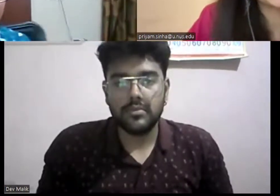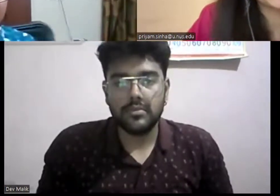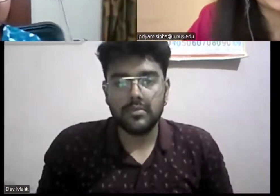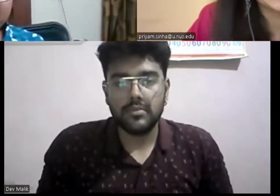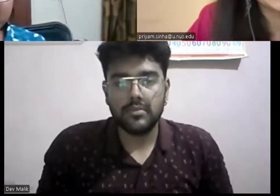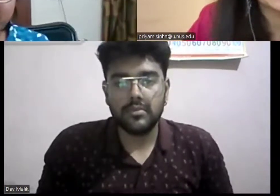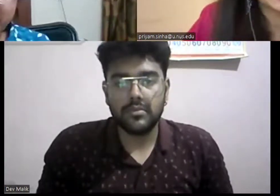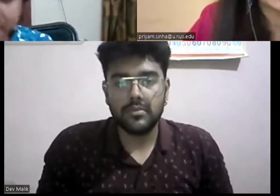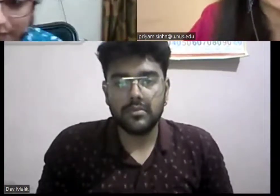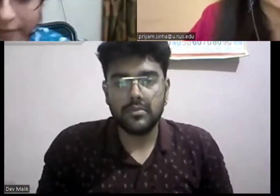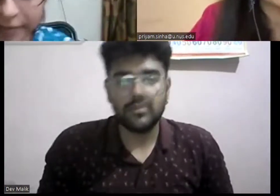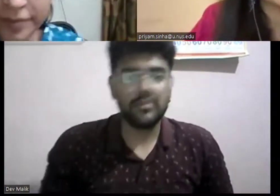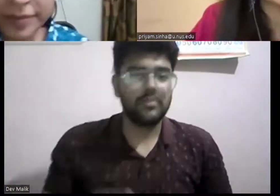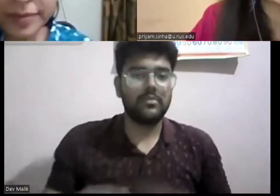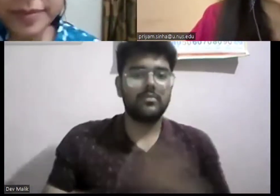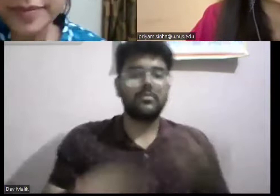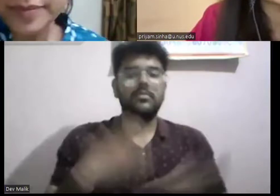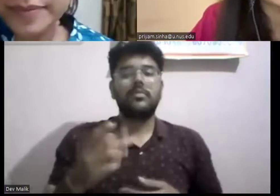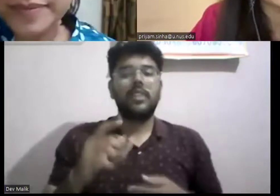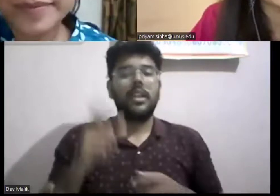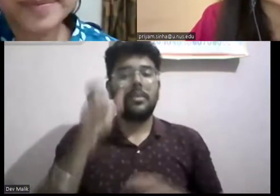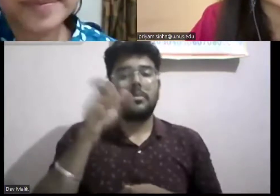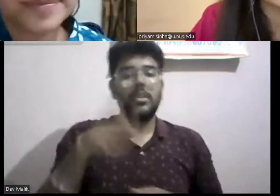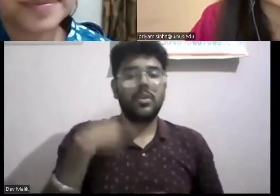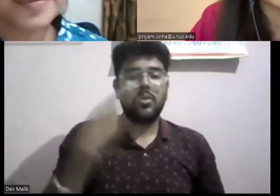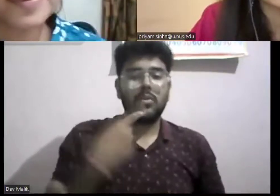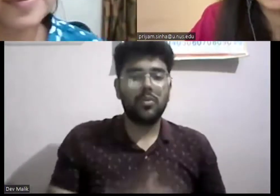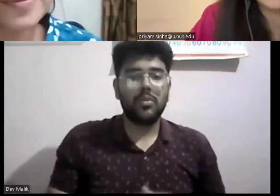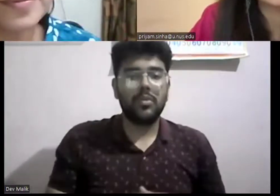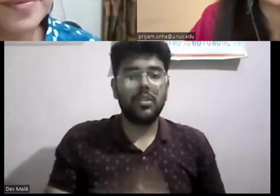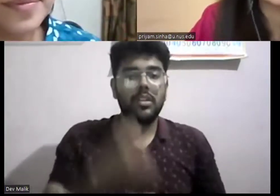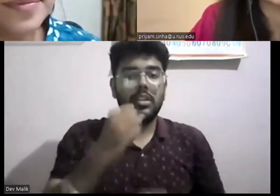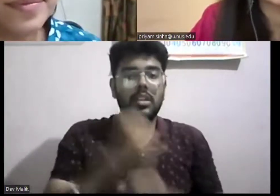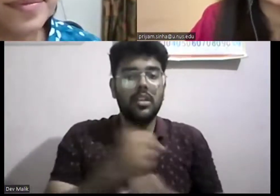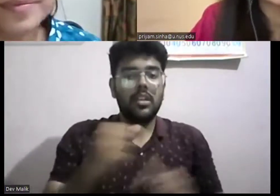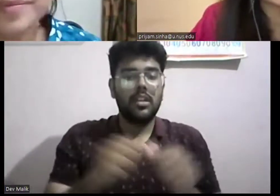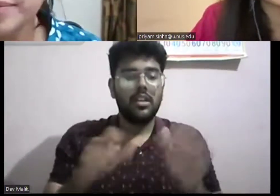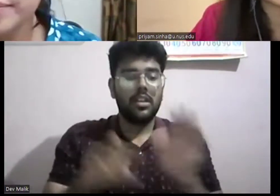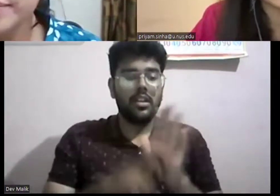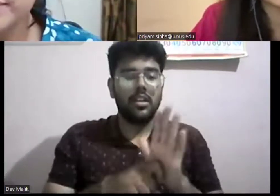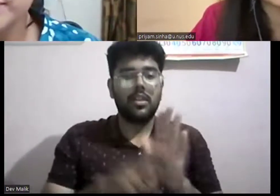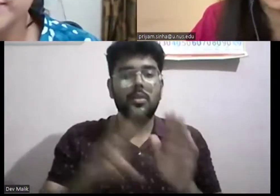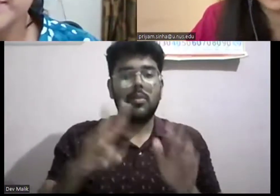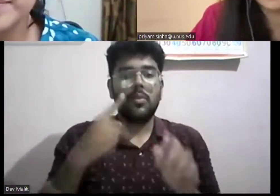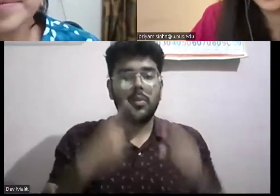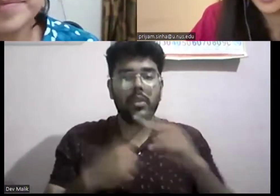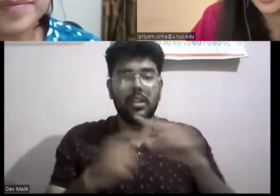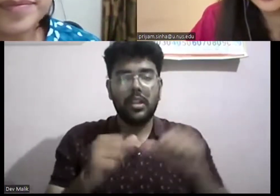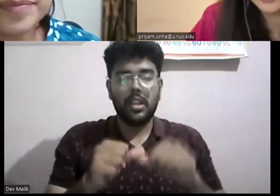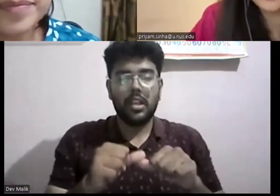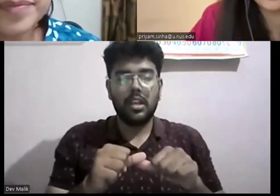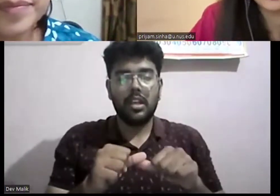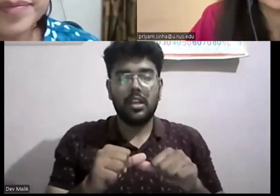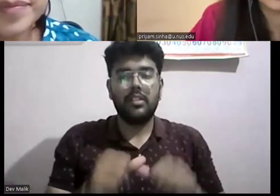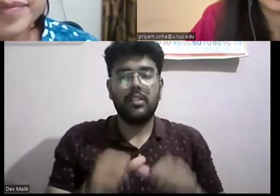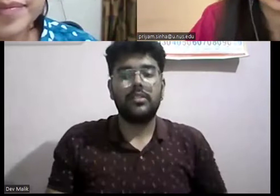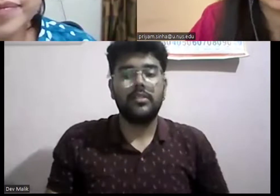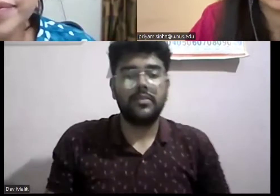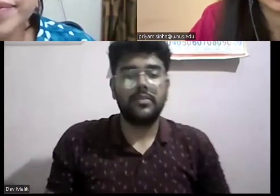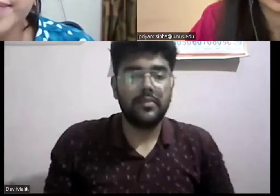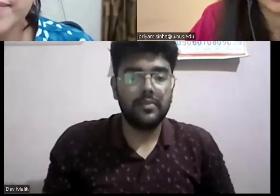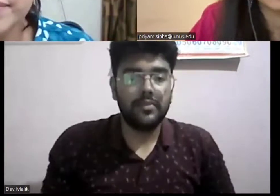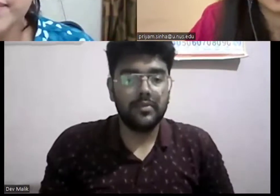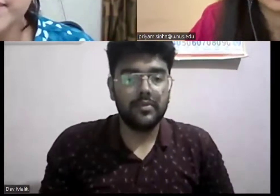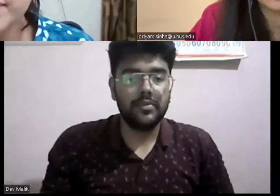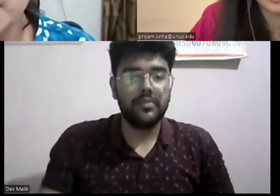So moving on to the next person, we also have Garvita Singh, who's raised her hand, and there is also a question